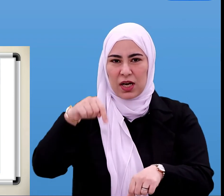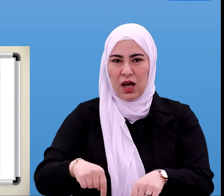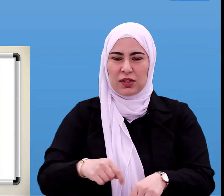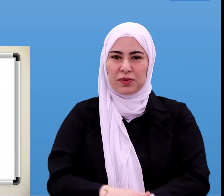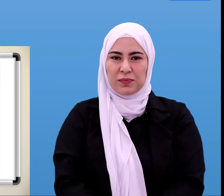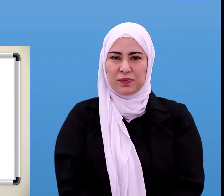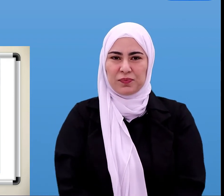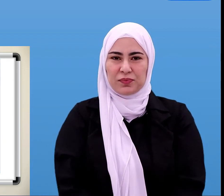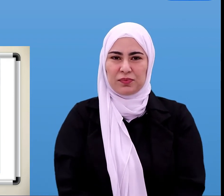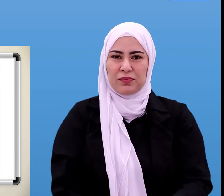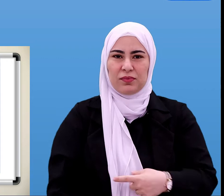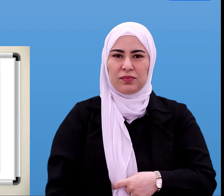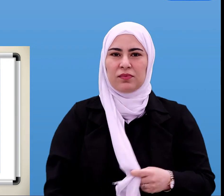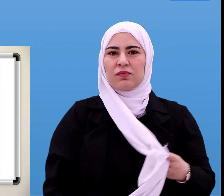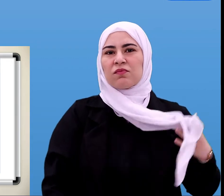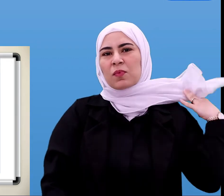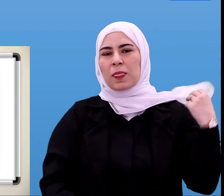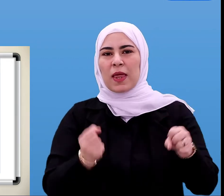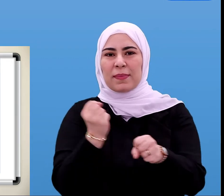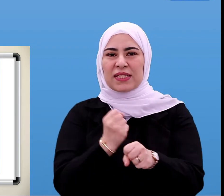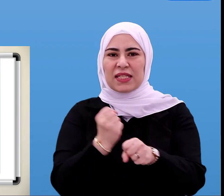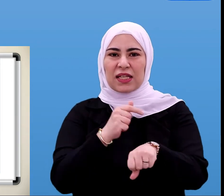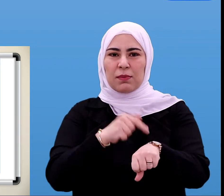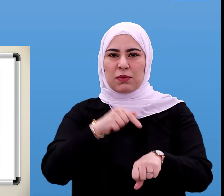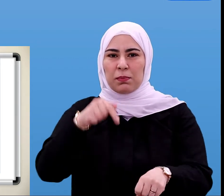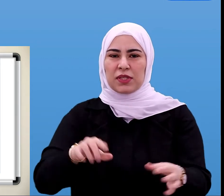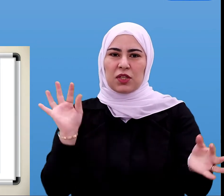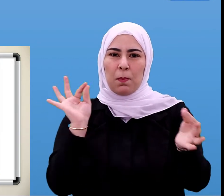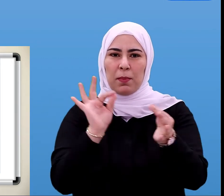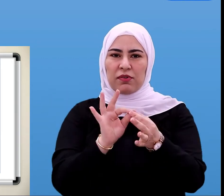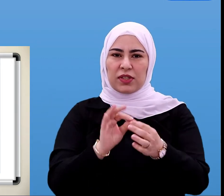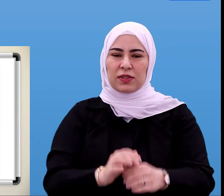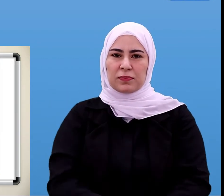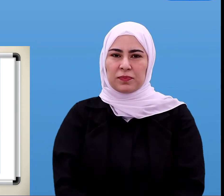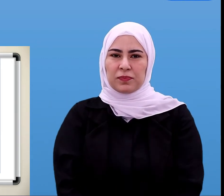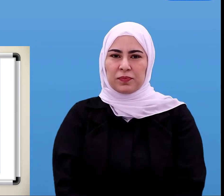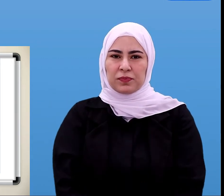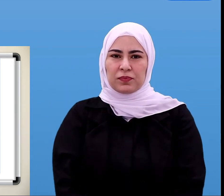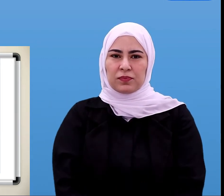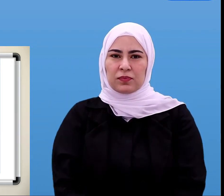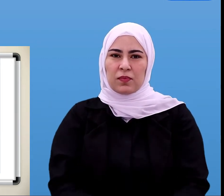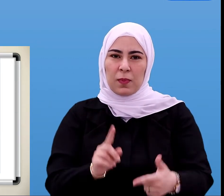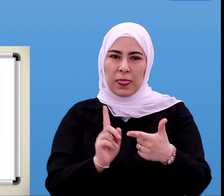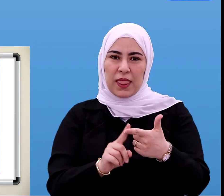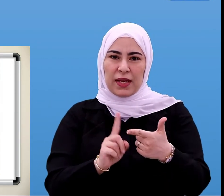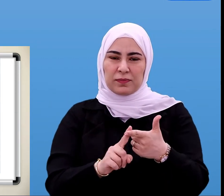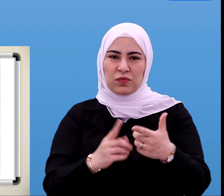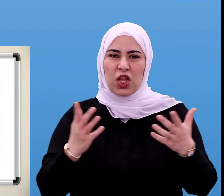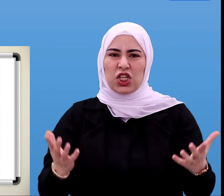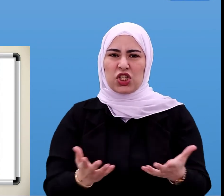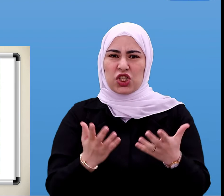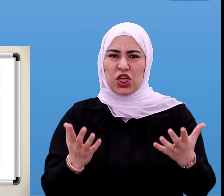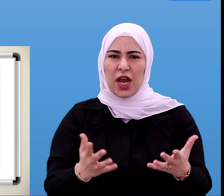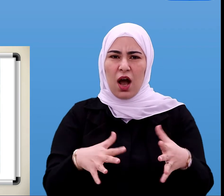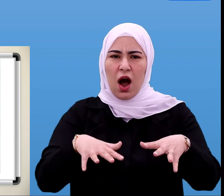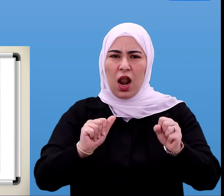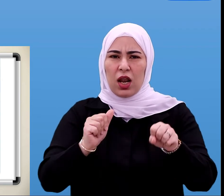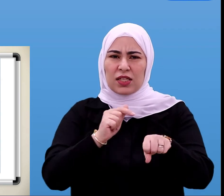I'm using the present perfect. When something has just finished, I